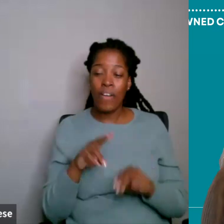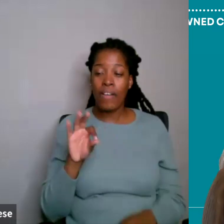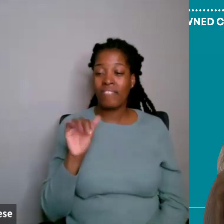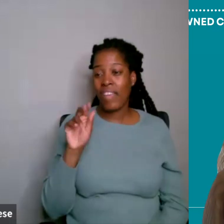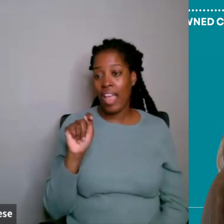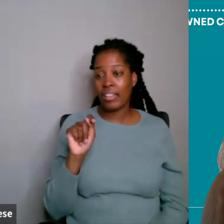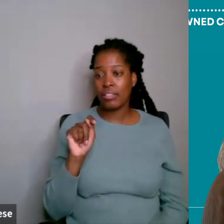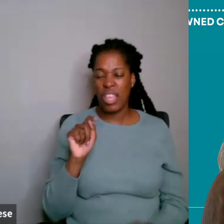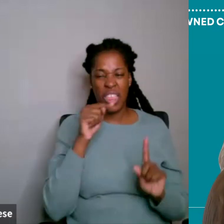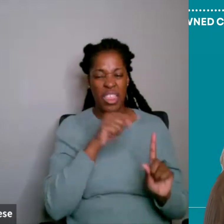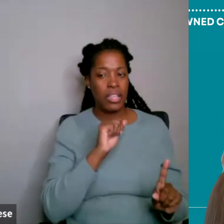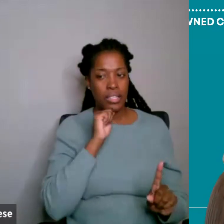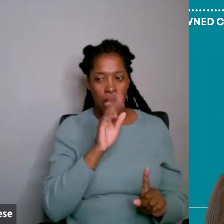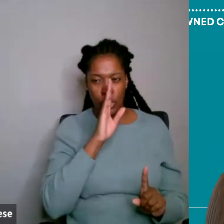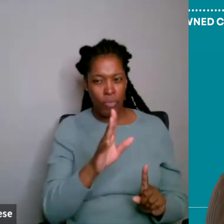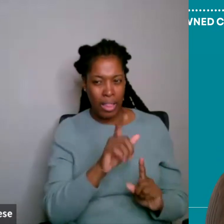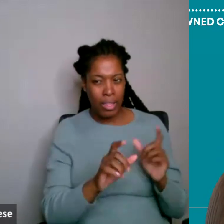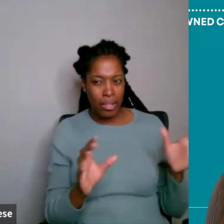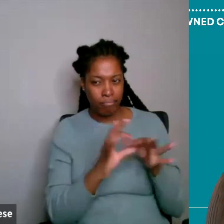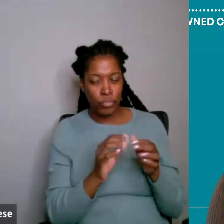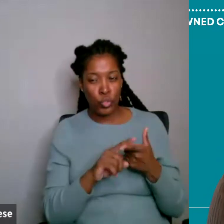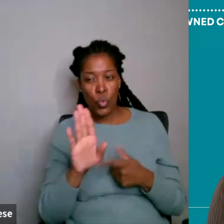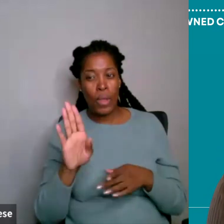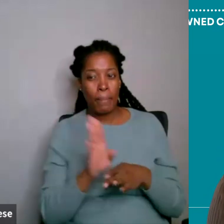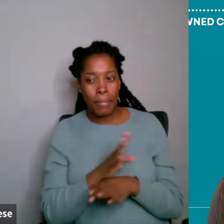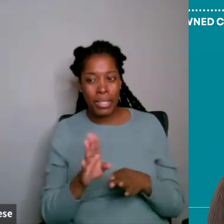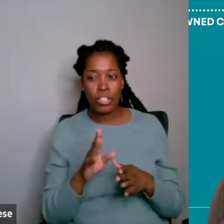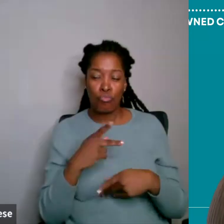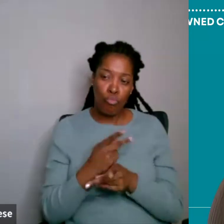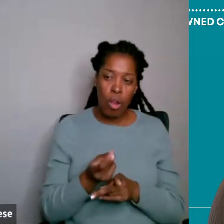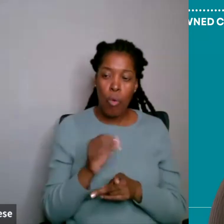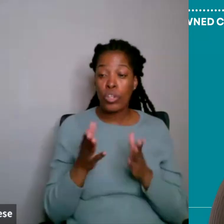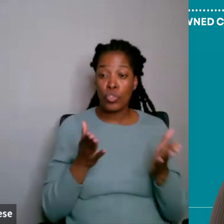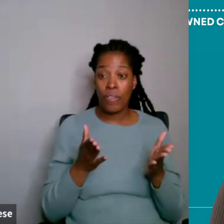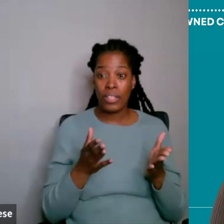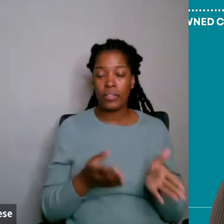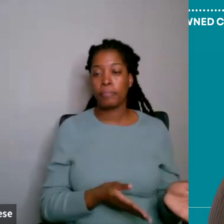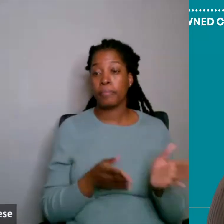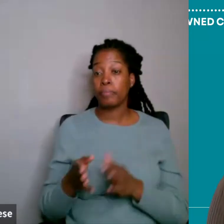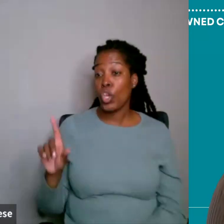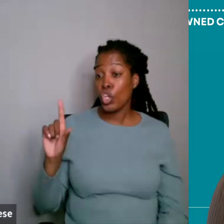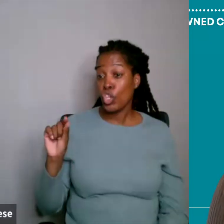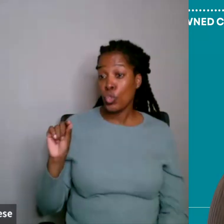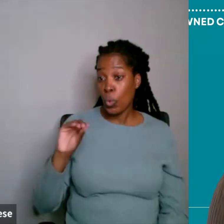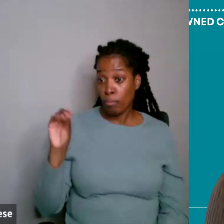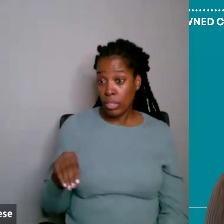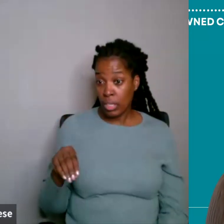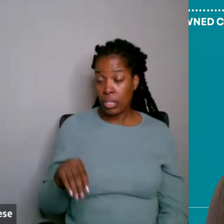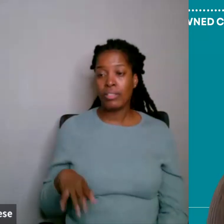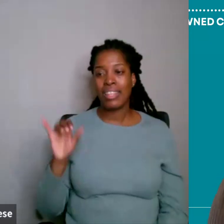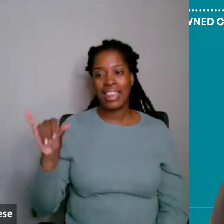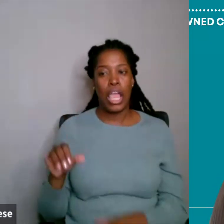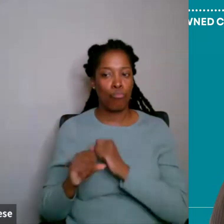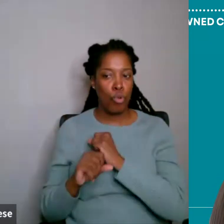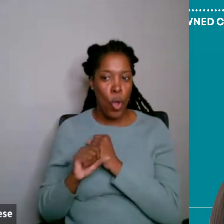doesn't directly tie to your business's product or services. And then 20% is promotional